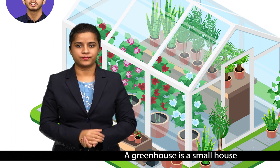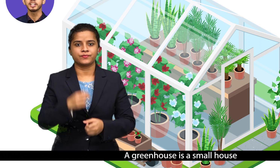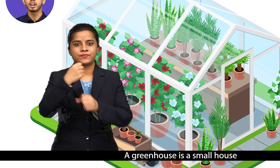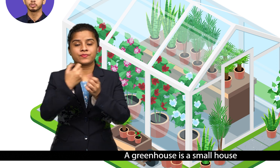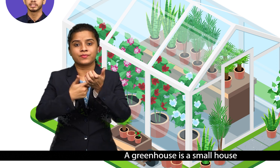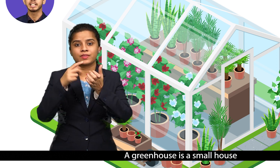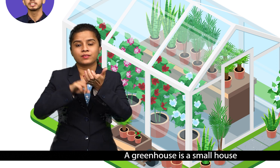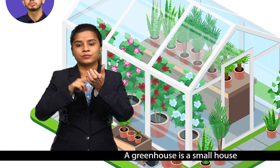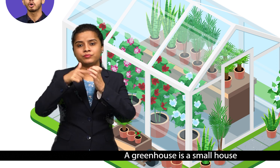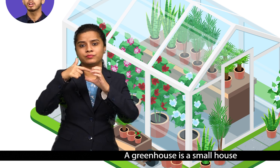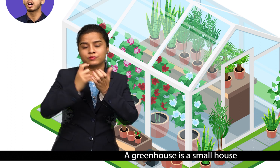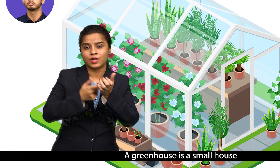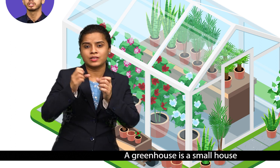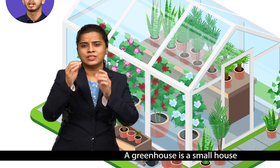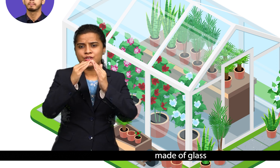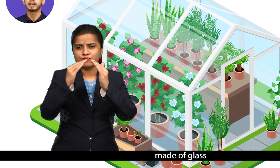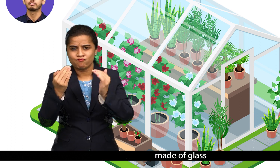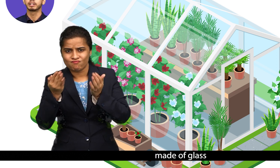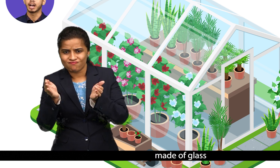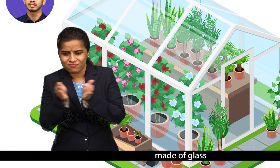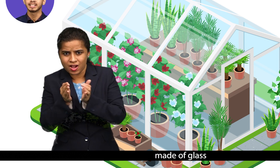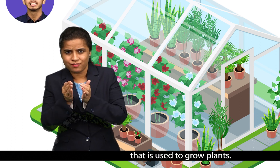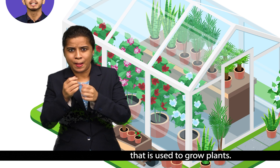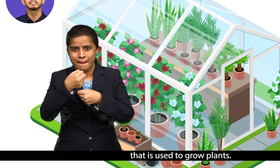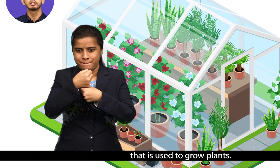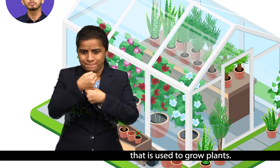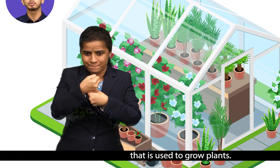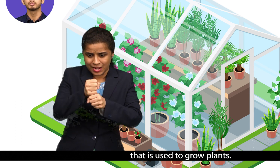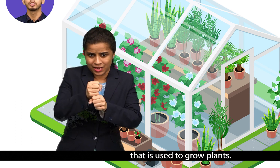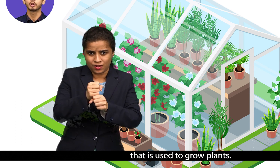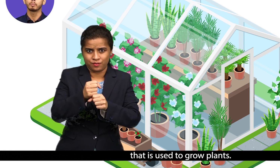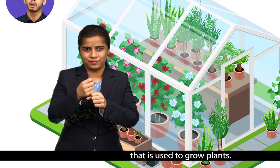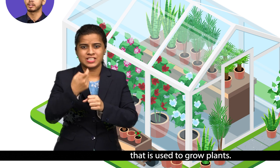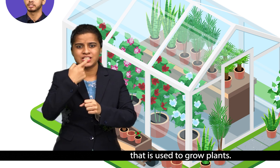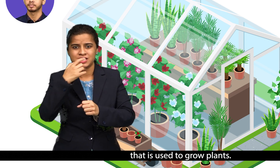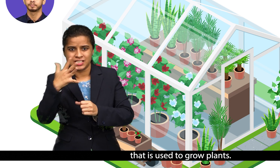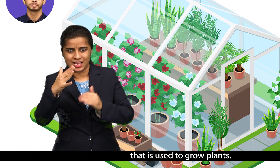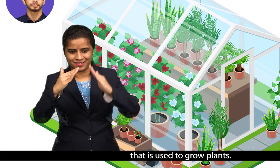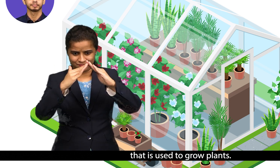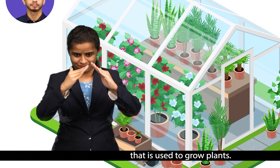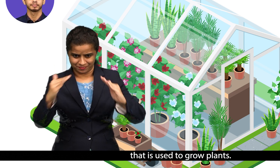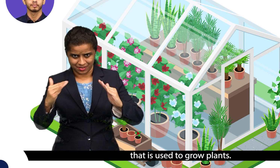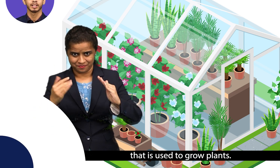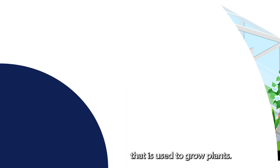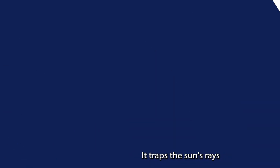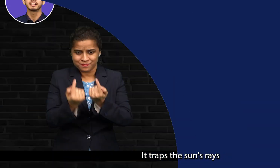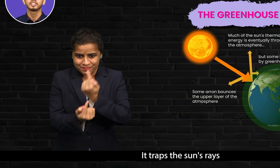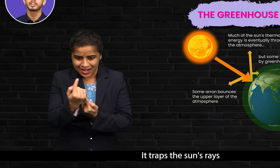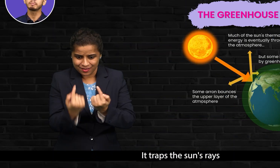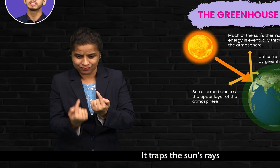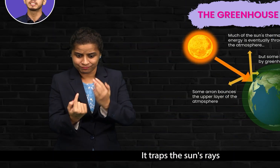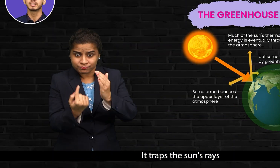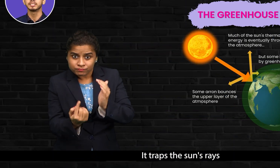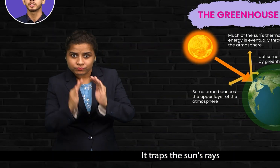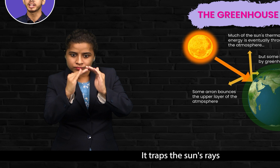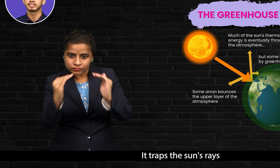A greenhouse is a small house made of glass that is used to grow plants. It